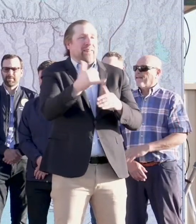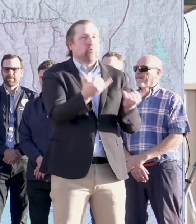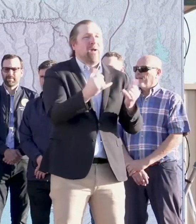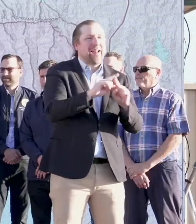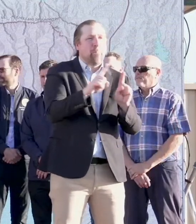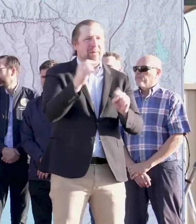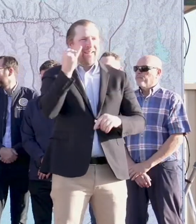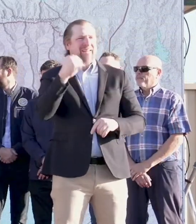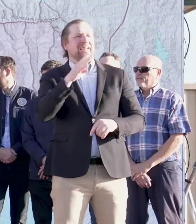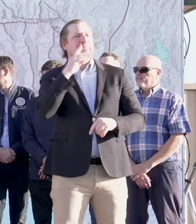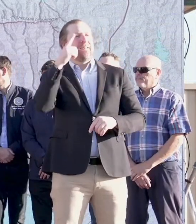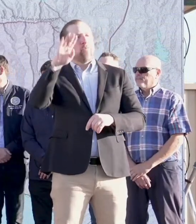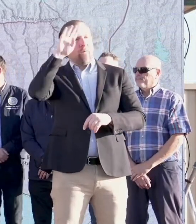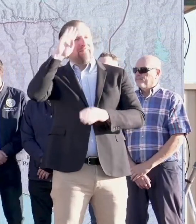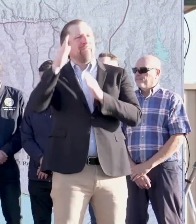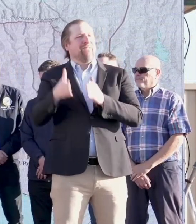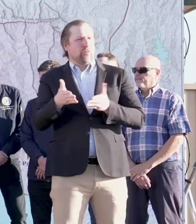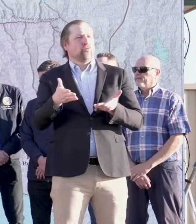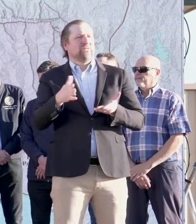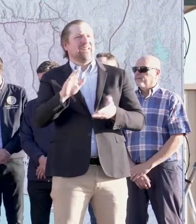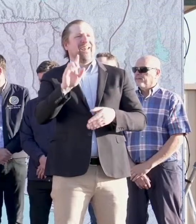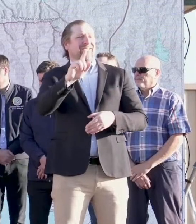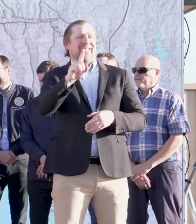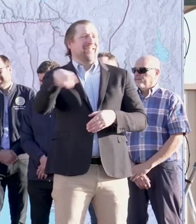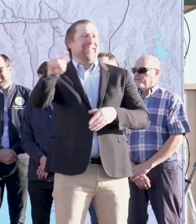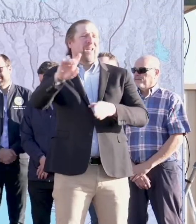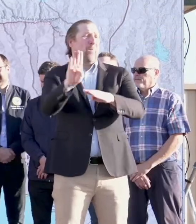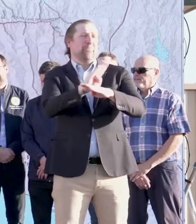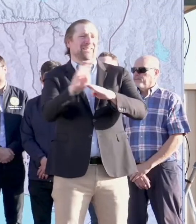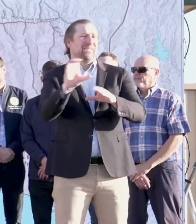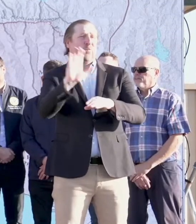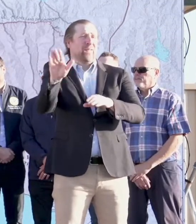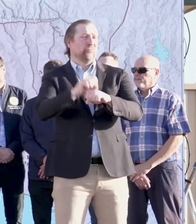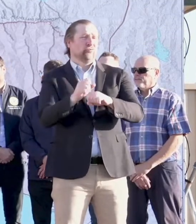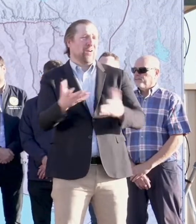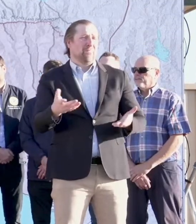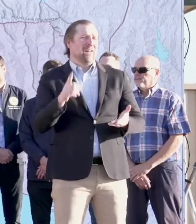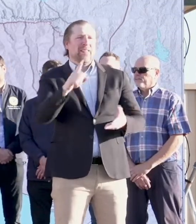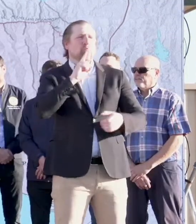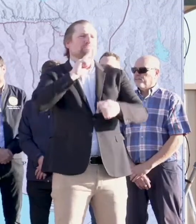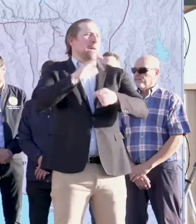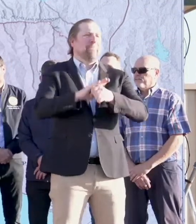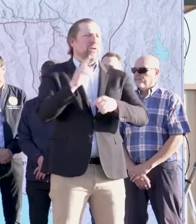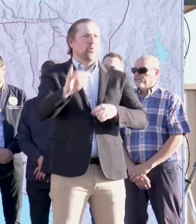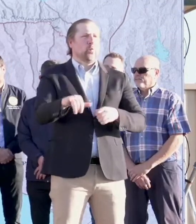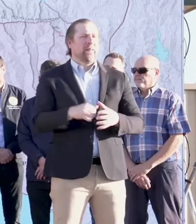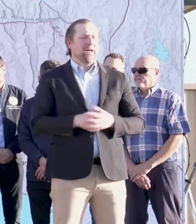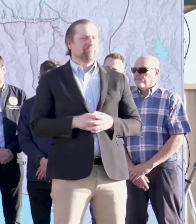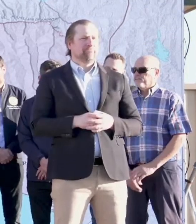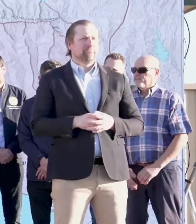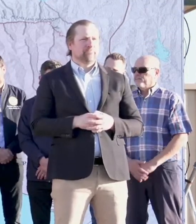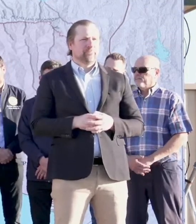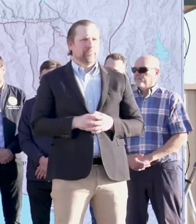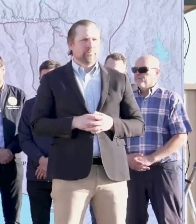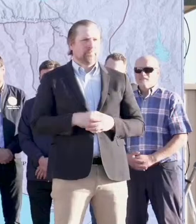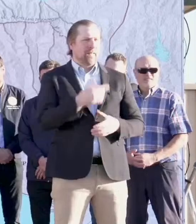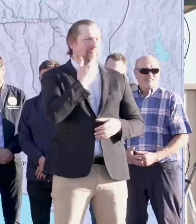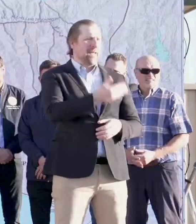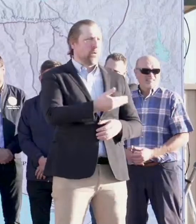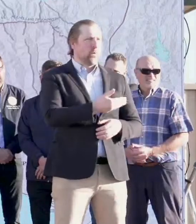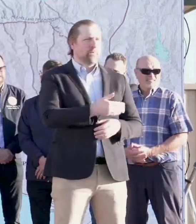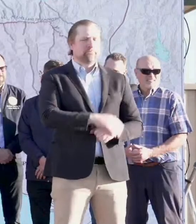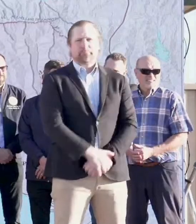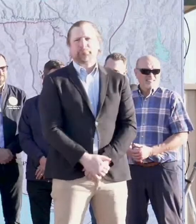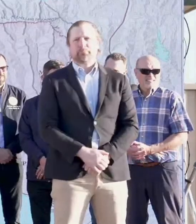if I could speak for most firefighters, they're busy doing the job at hand, and they're determined to do that. Thank you,